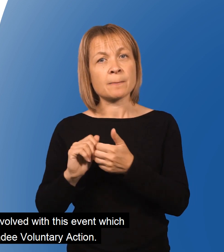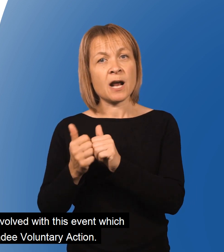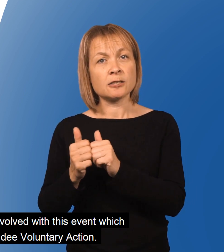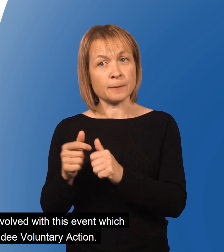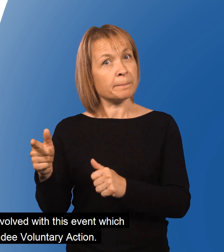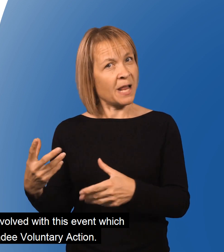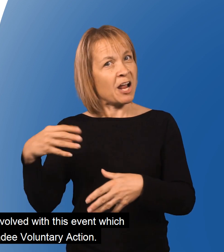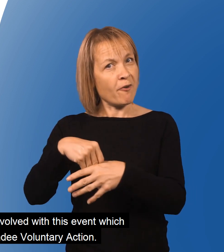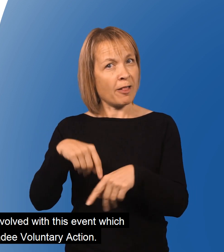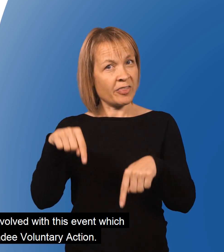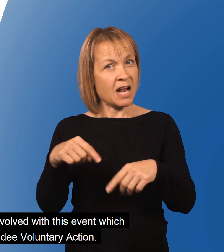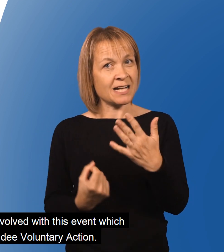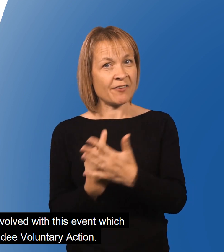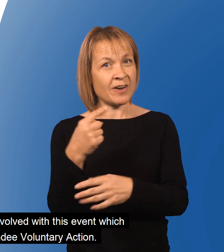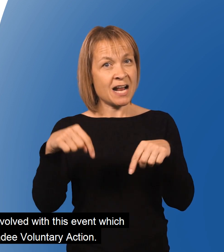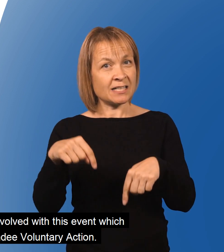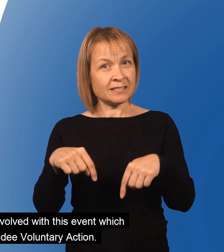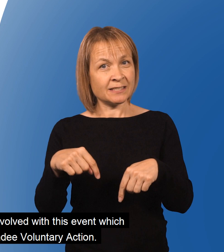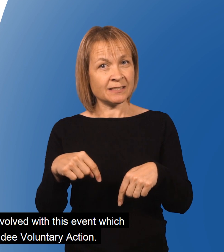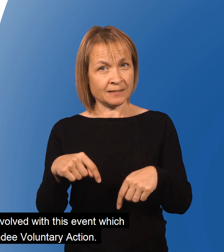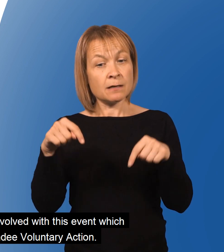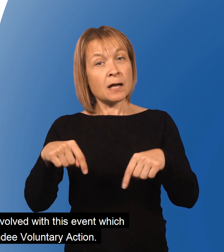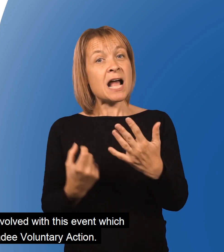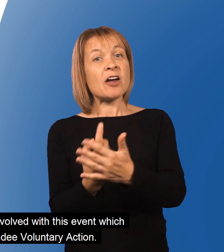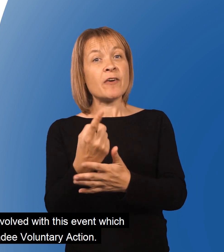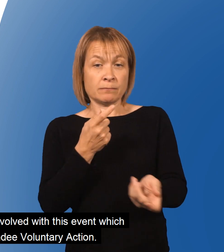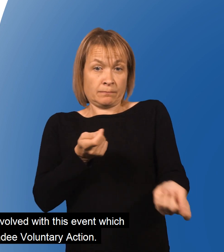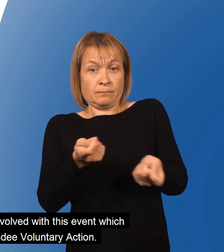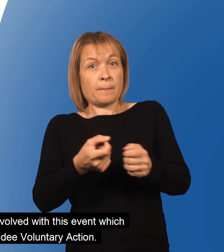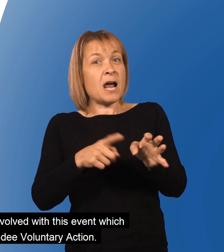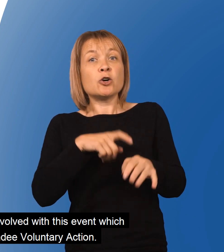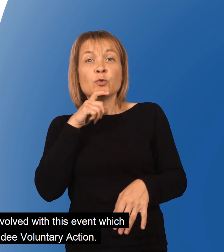was involved with this event, which was facilitated by Dundee Voluntary Action.